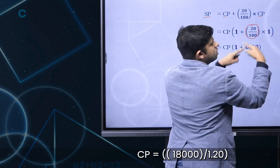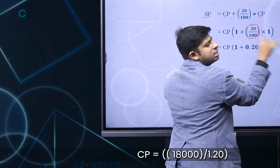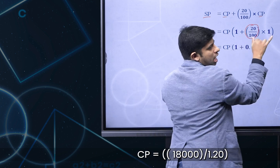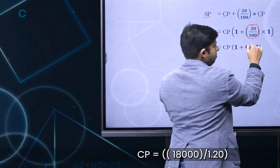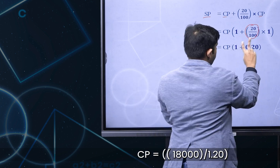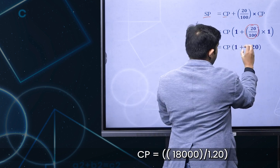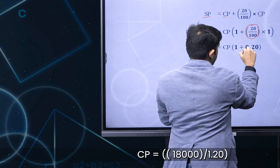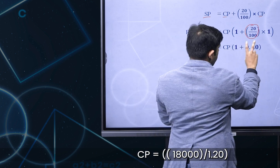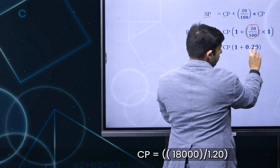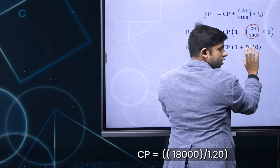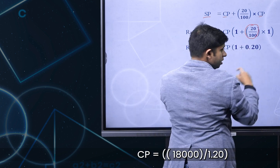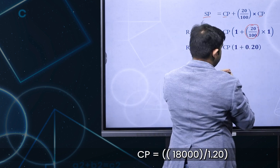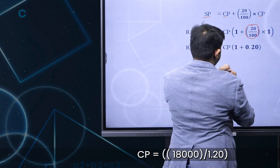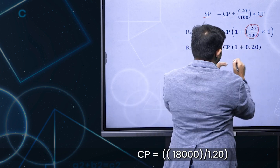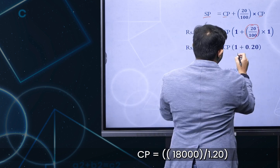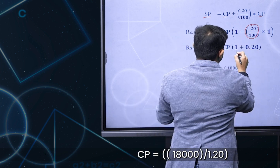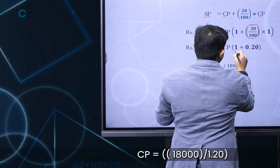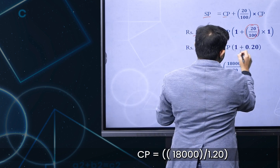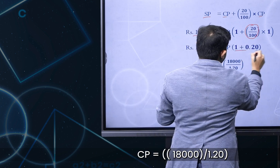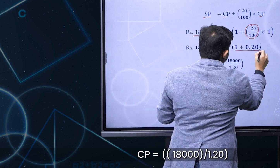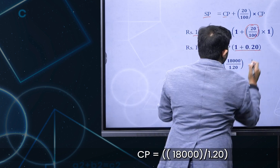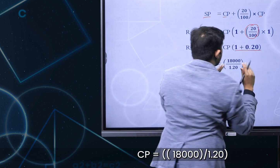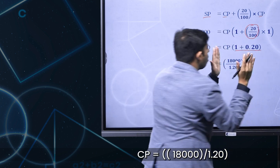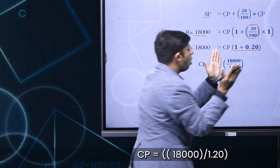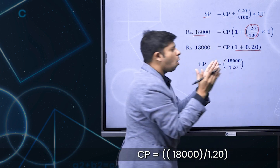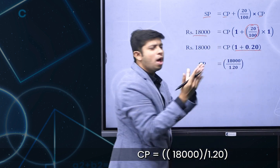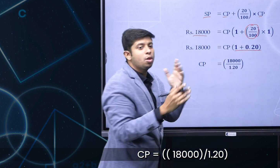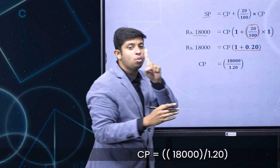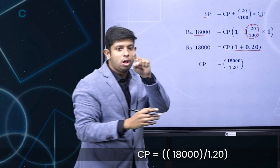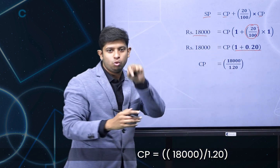CP equals to 18,000 by 1.20.